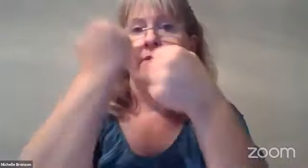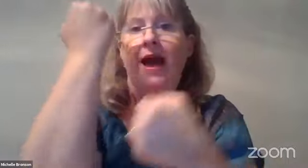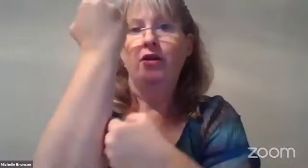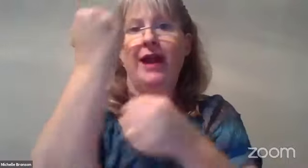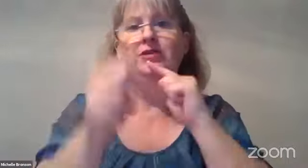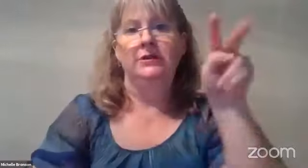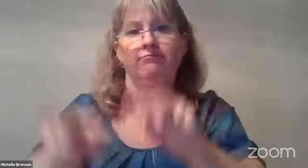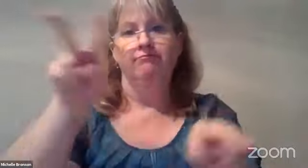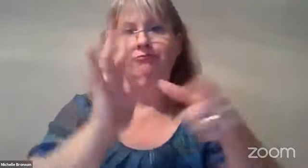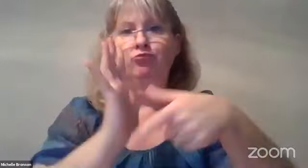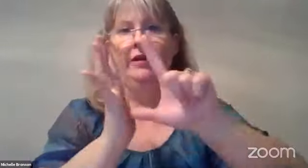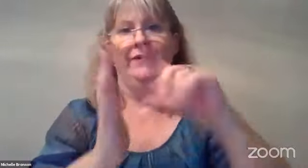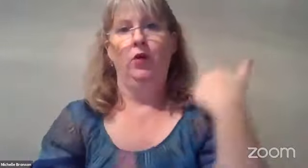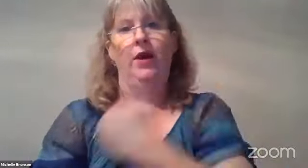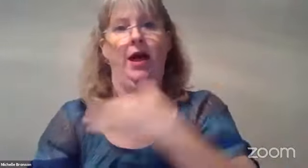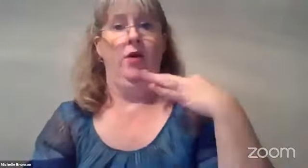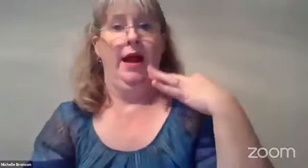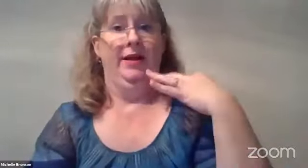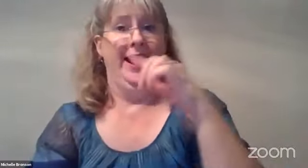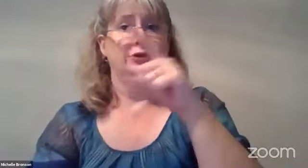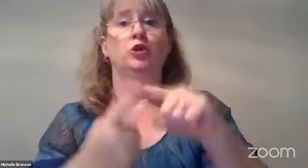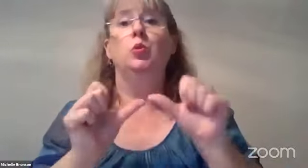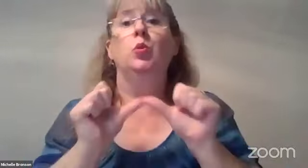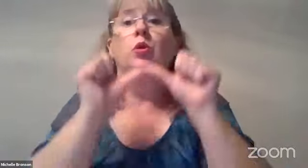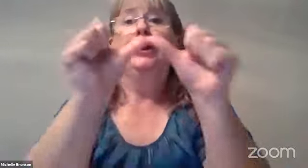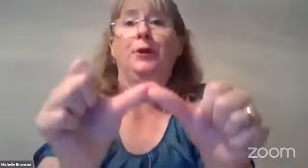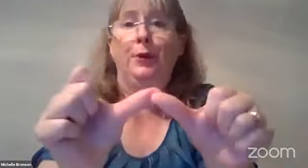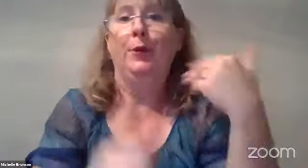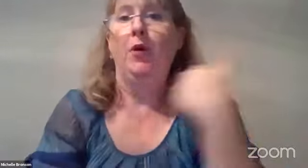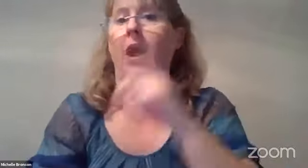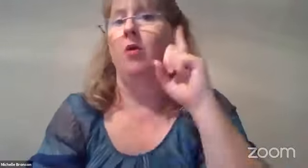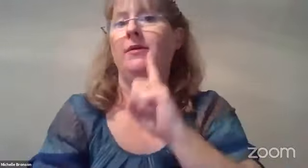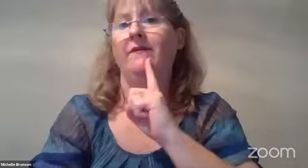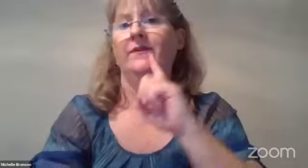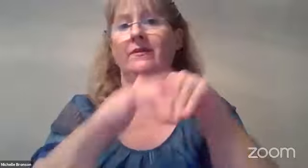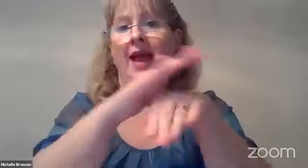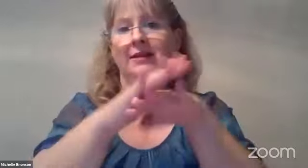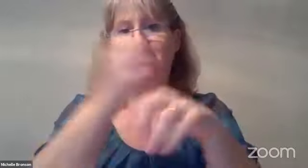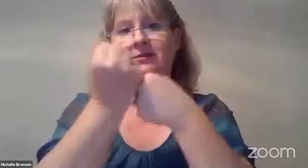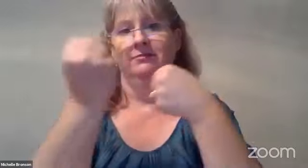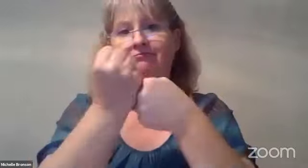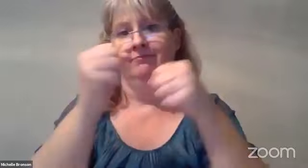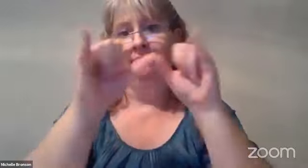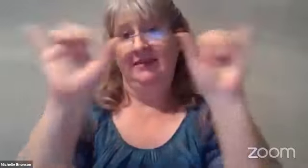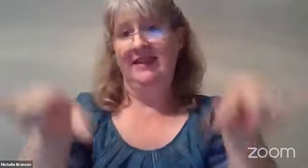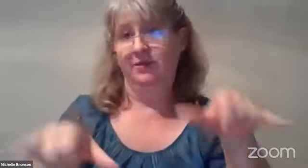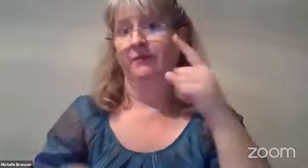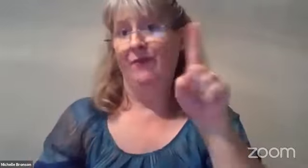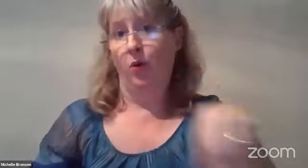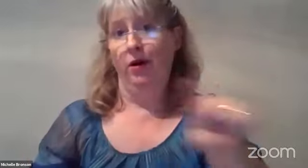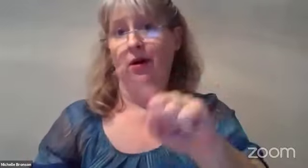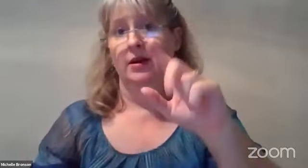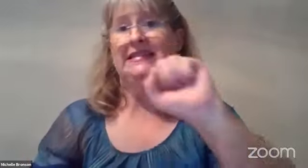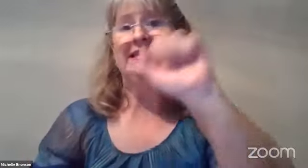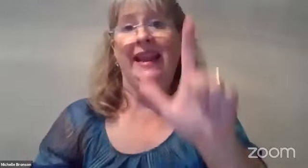Right now, the Heart Foundation is reviewing our applications to see if they can continue providing